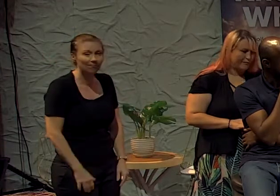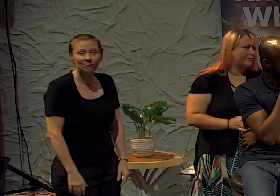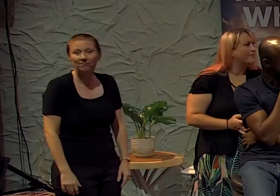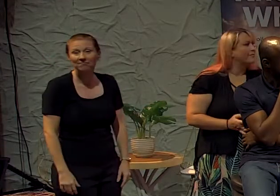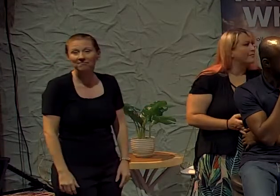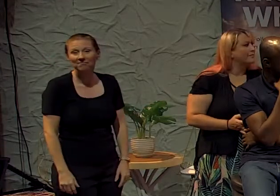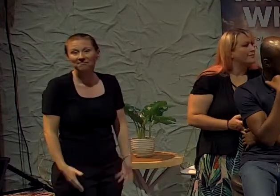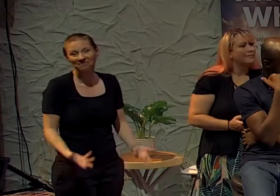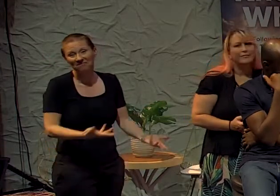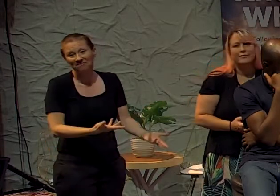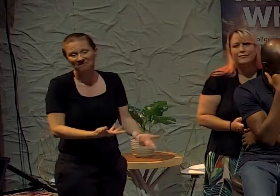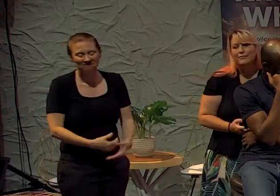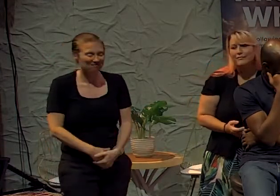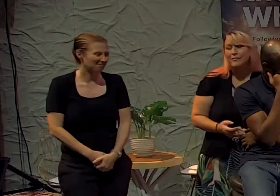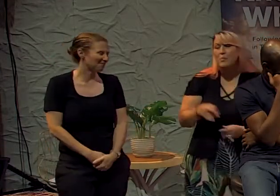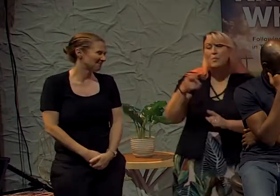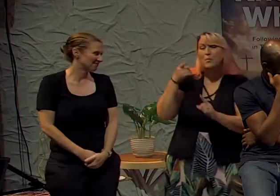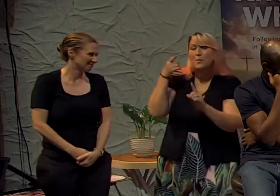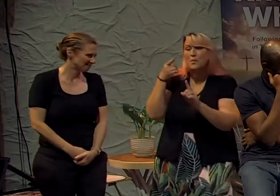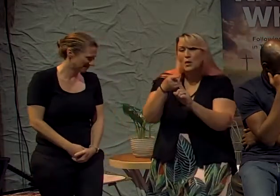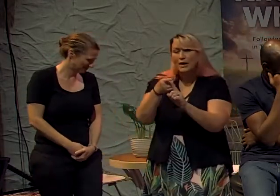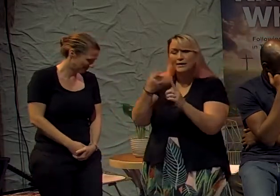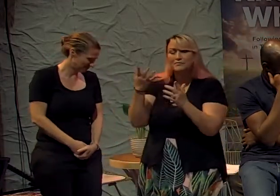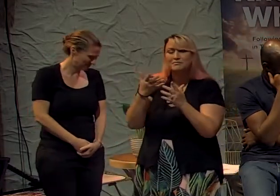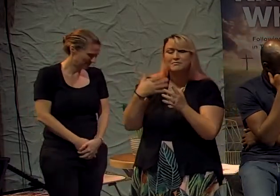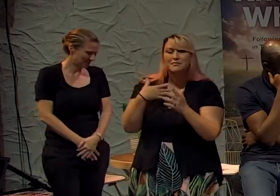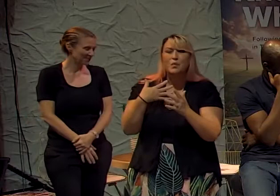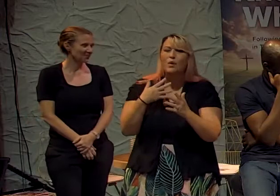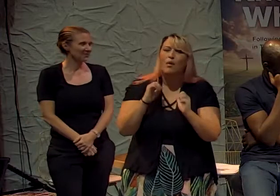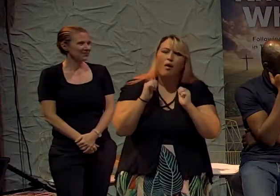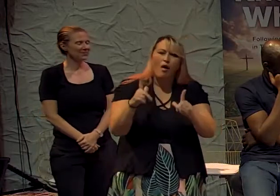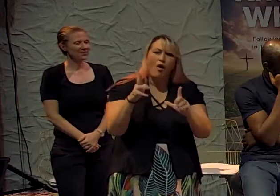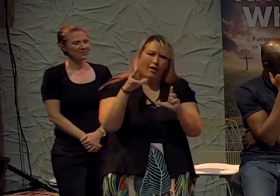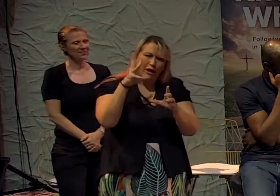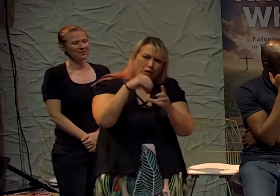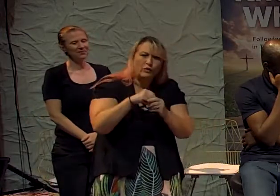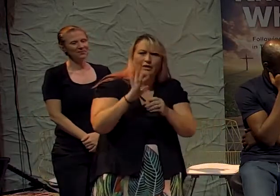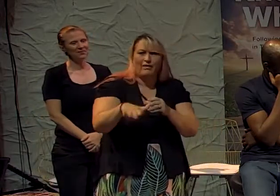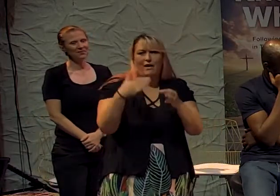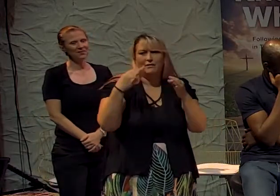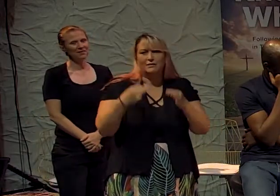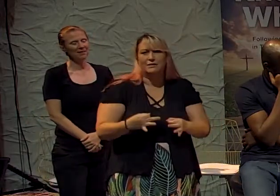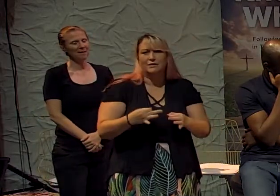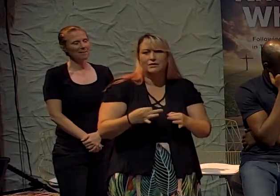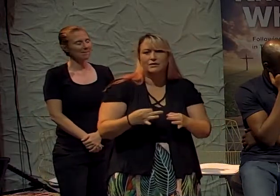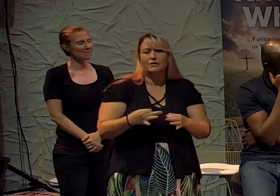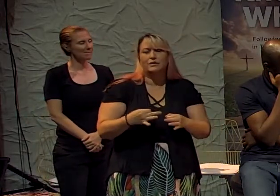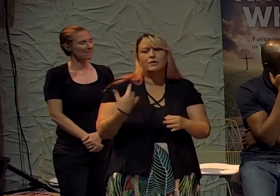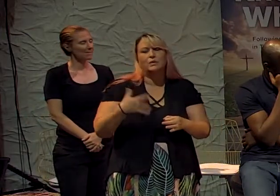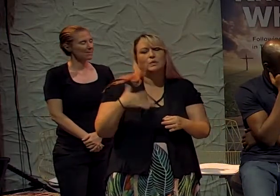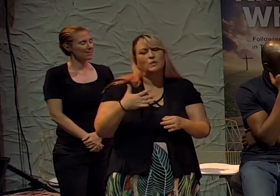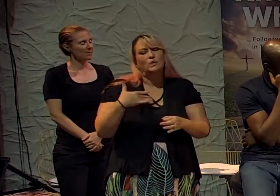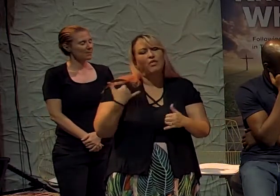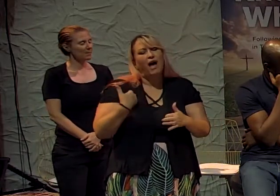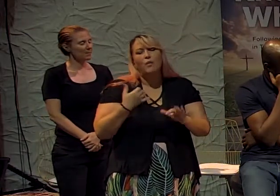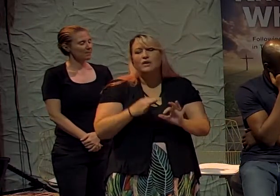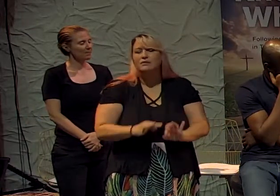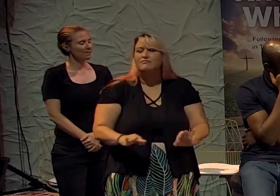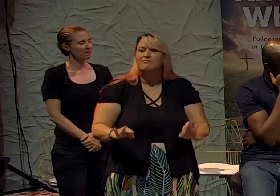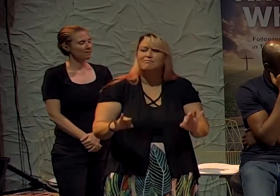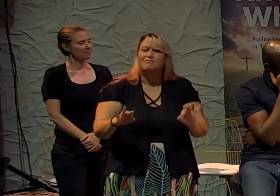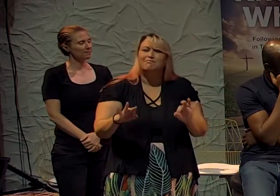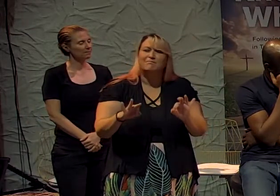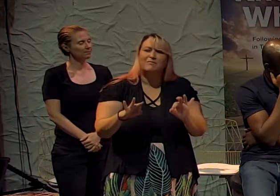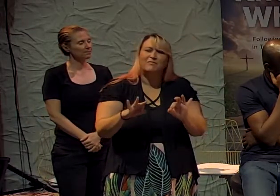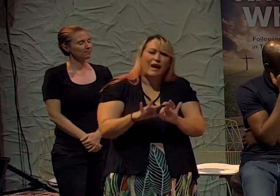so, Well, so the point was that we were all included in that decision. And I think it was so valuable for them.